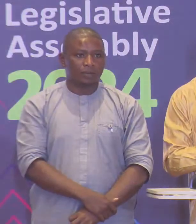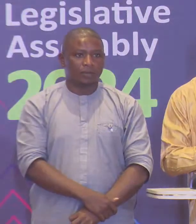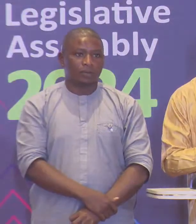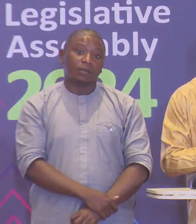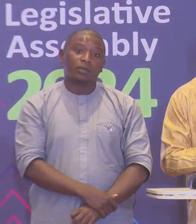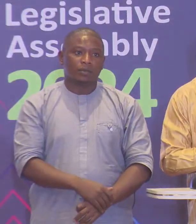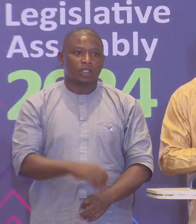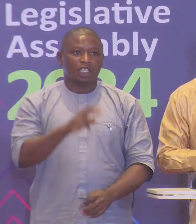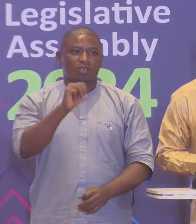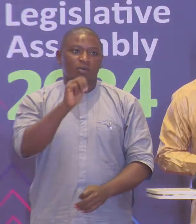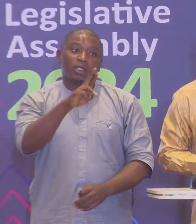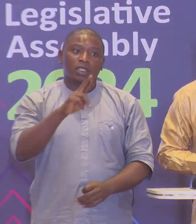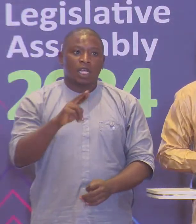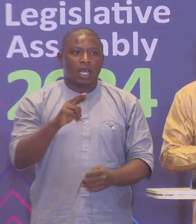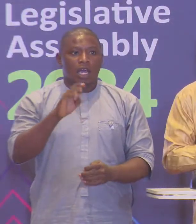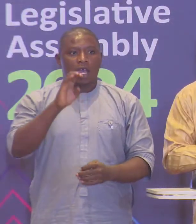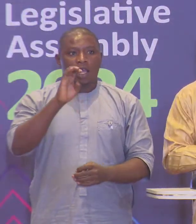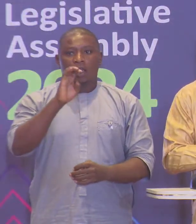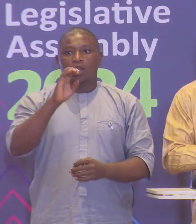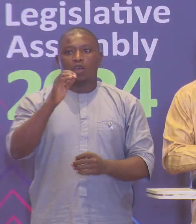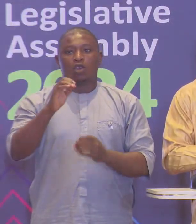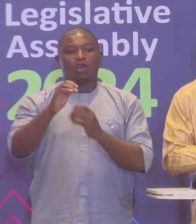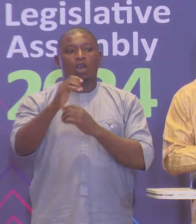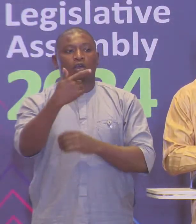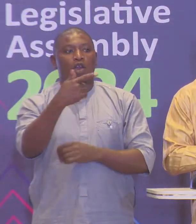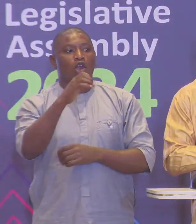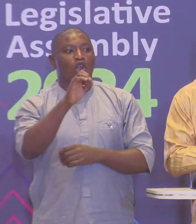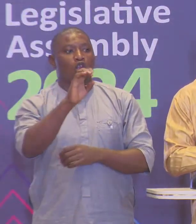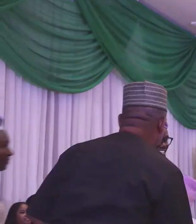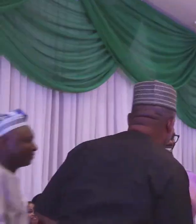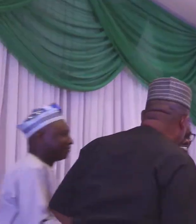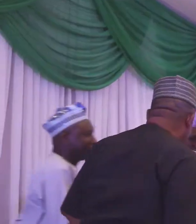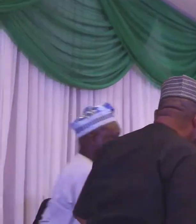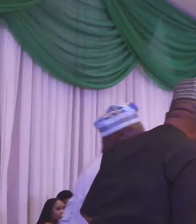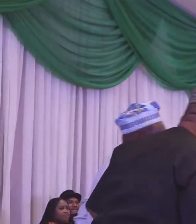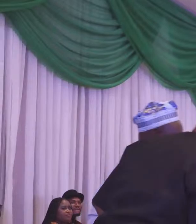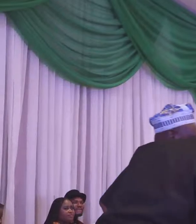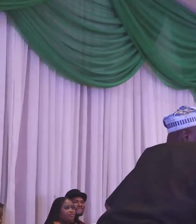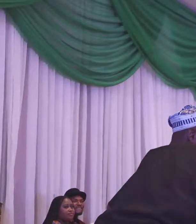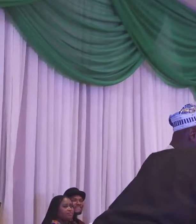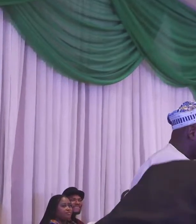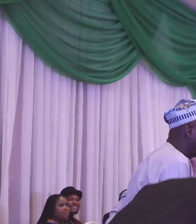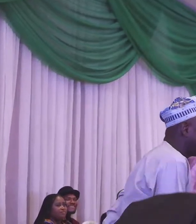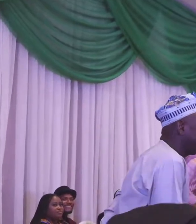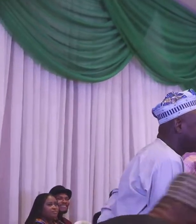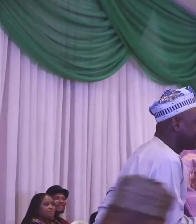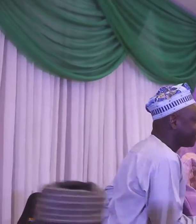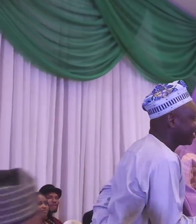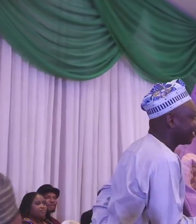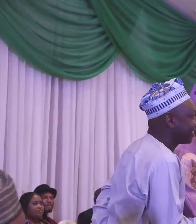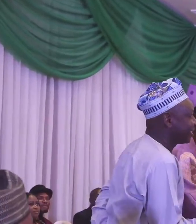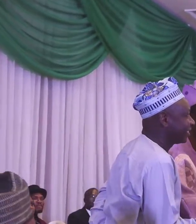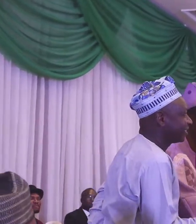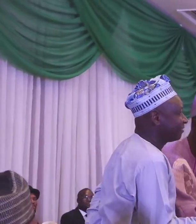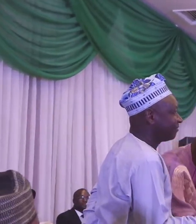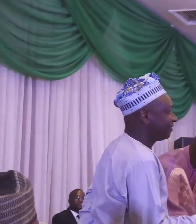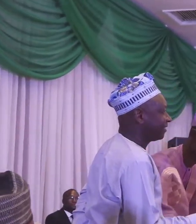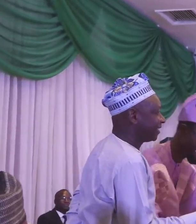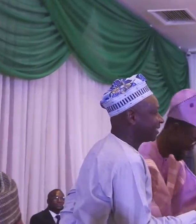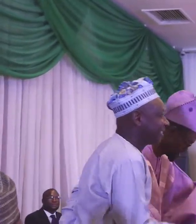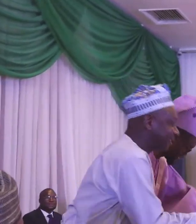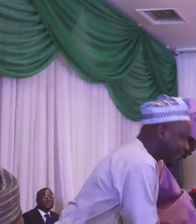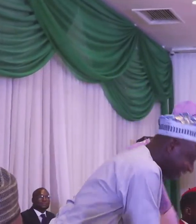Mr. Godwin Ekpeong, representing the clerk to the National Assembly. Mr. Godwin Ekpeong will take your feedback at this point,